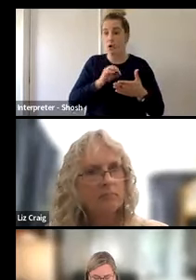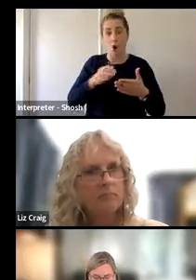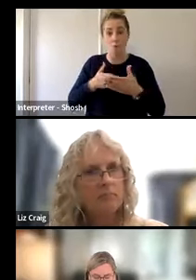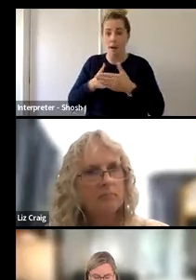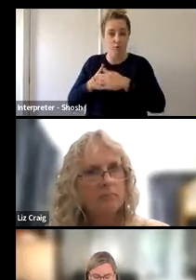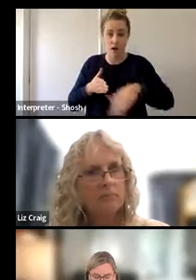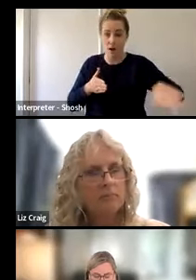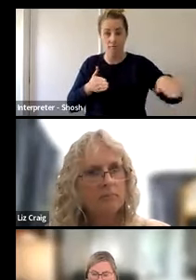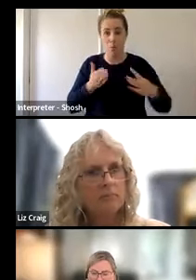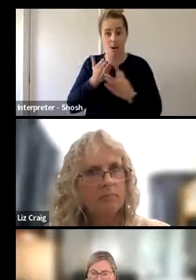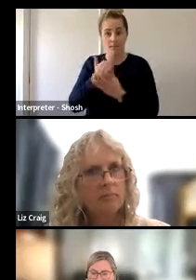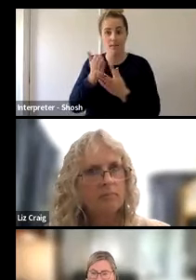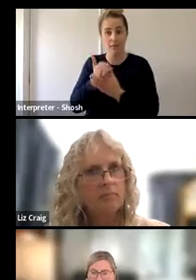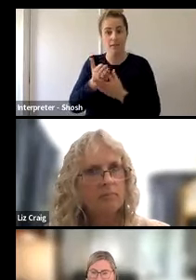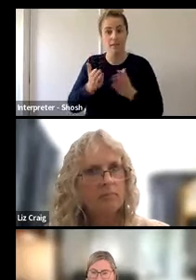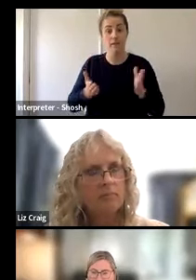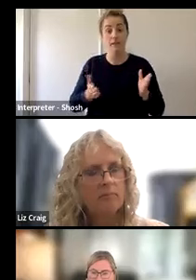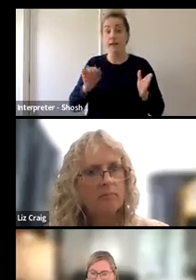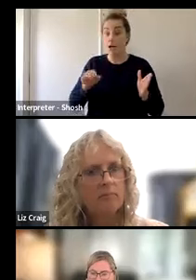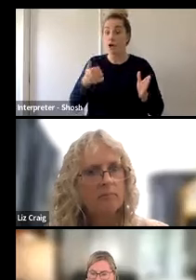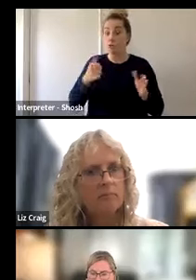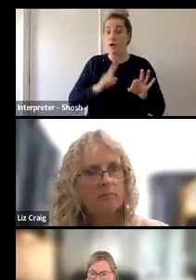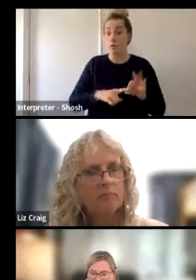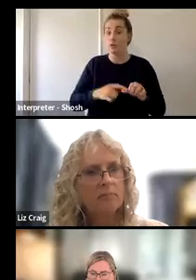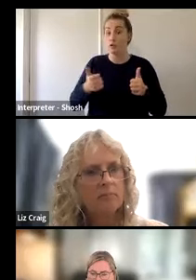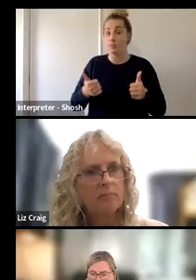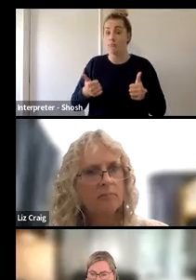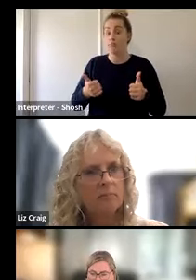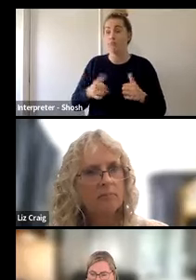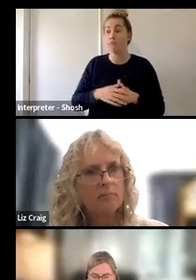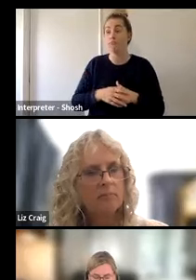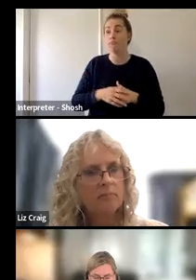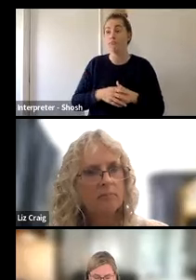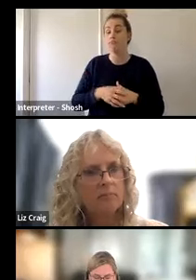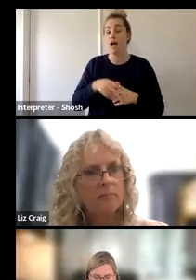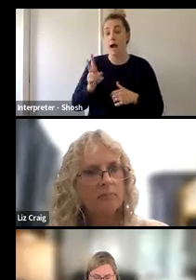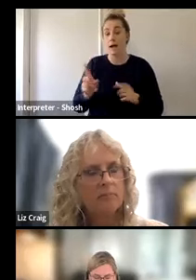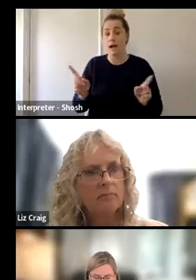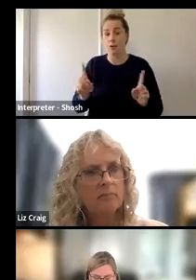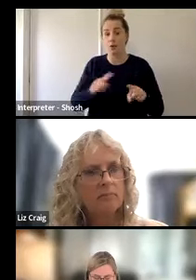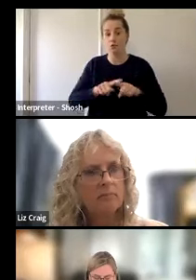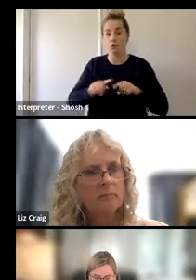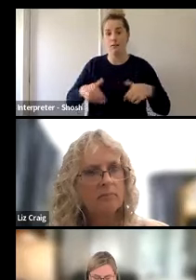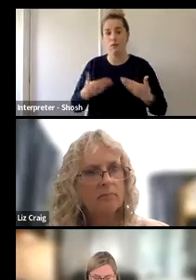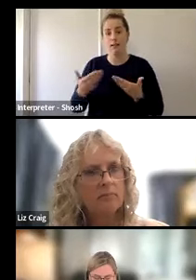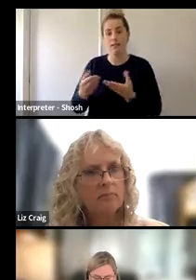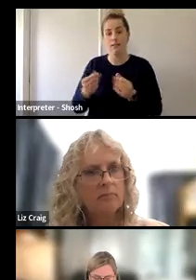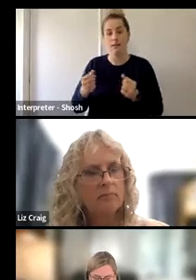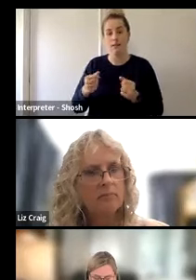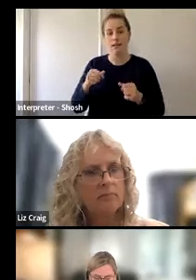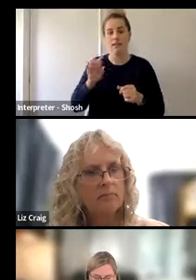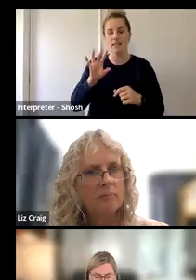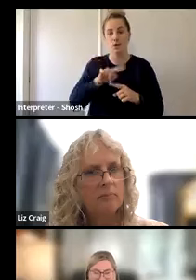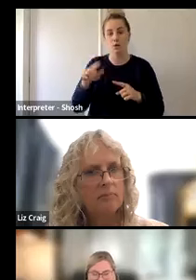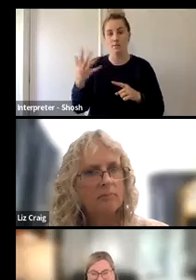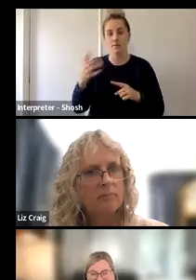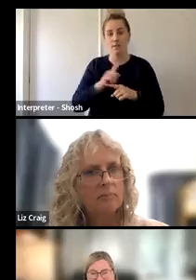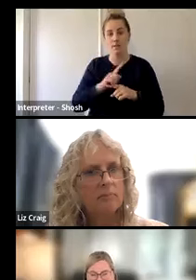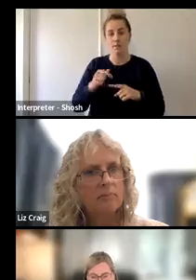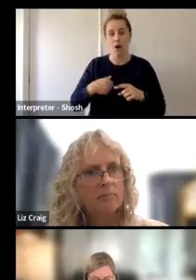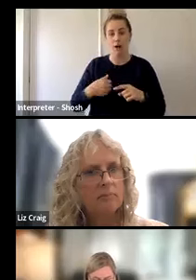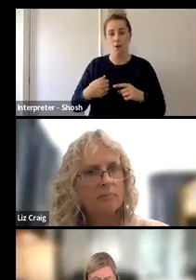accessibility? Thanks. Yeah, it's a great question. And I think, again, trying to deliver something in 10 to 15 minutes, I can get torn